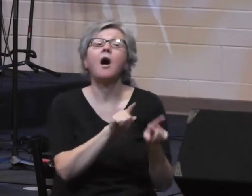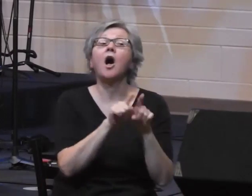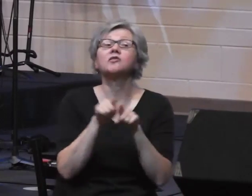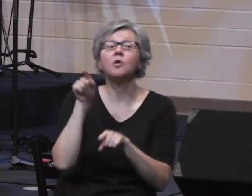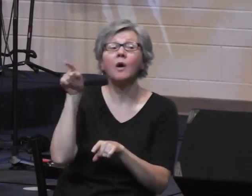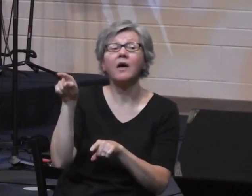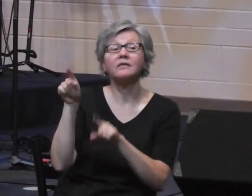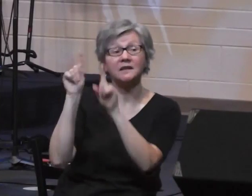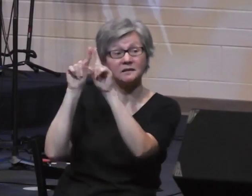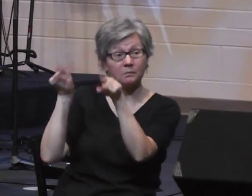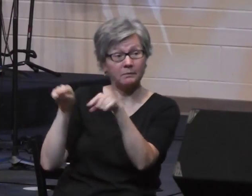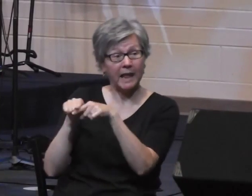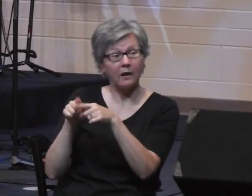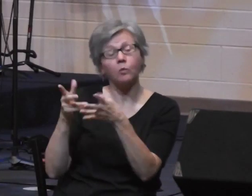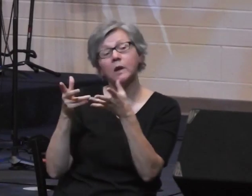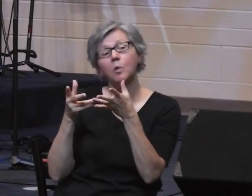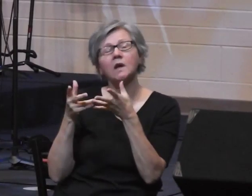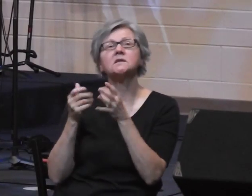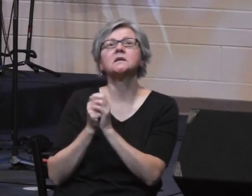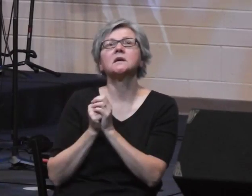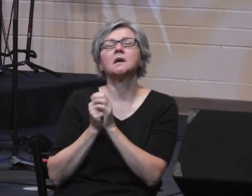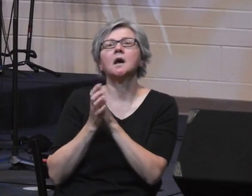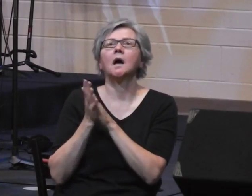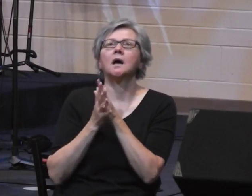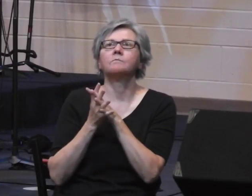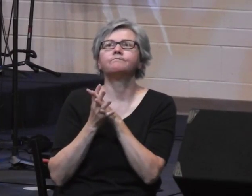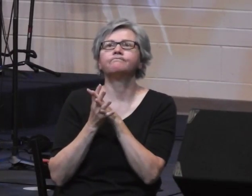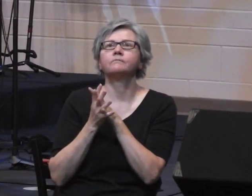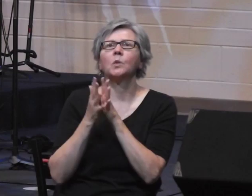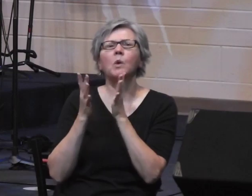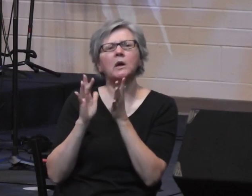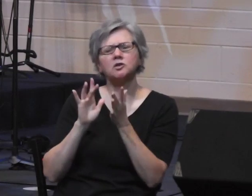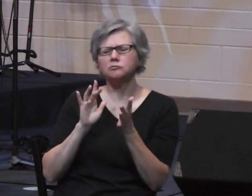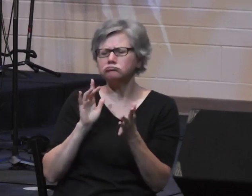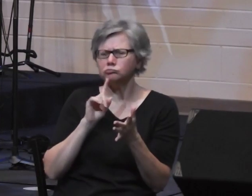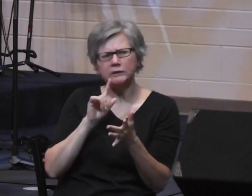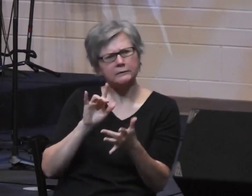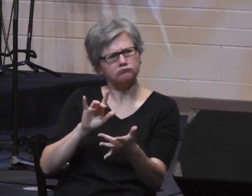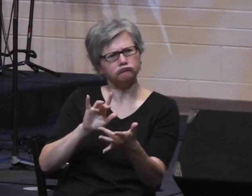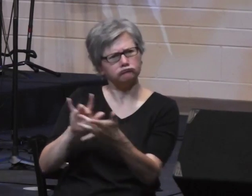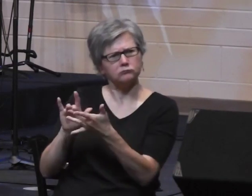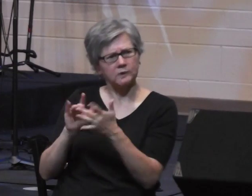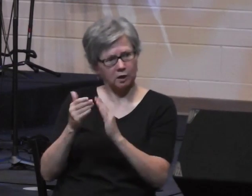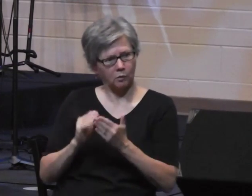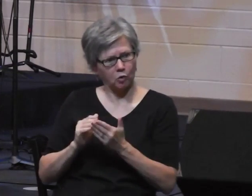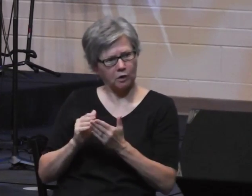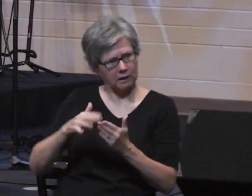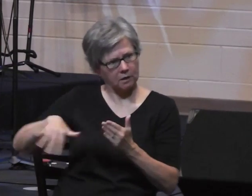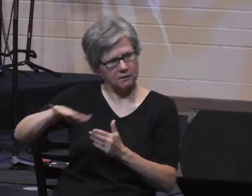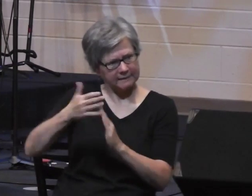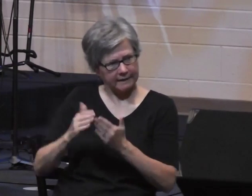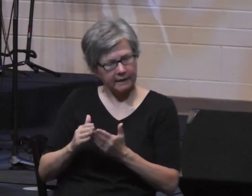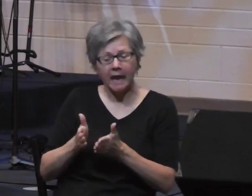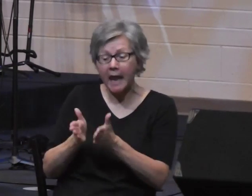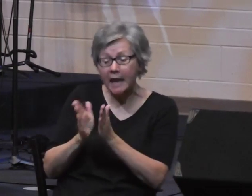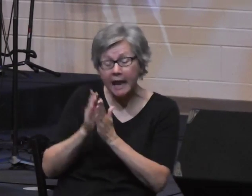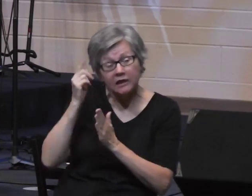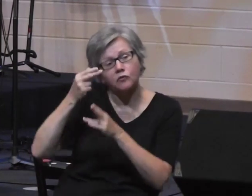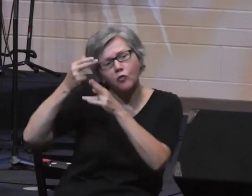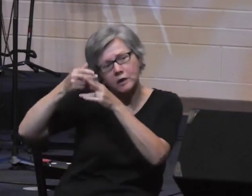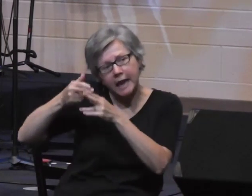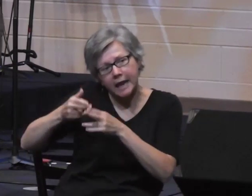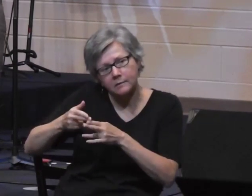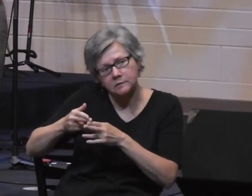and actually also on this plaque, we'd like to, what we want to do is reach out to the community and ask for names of people